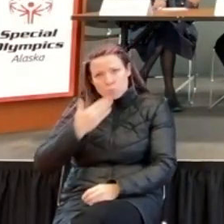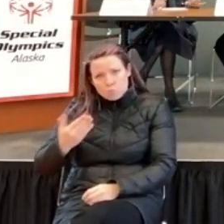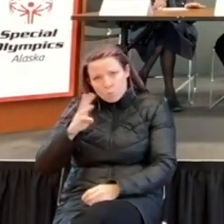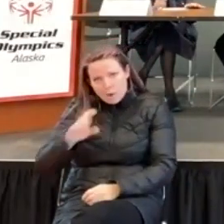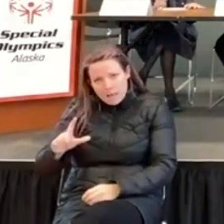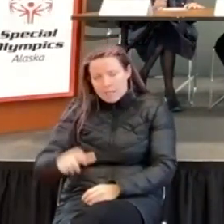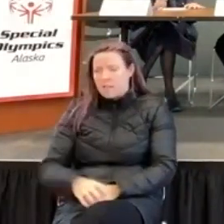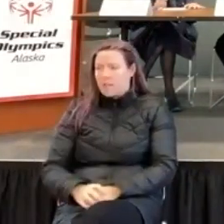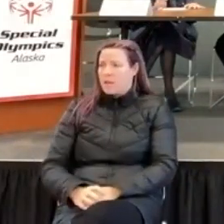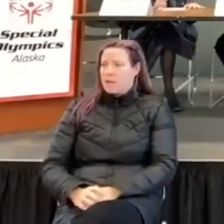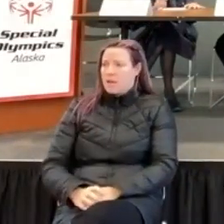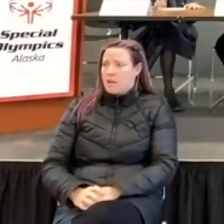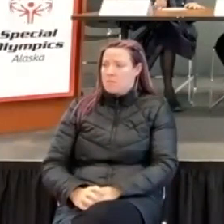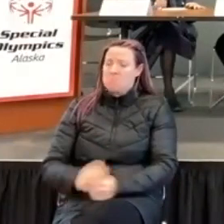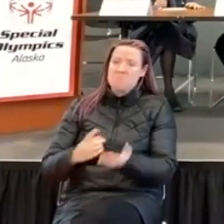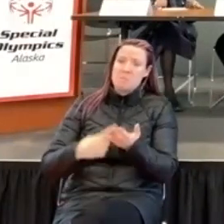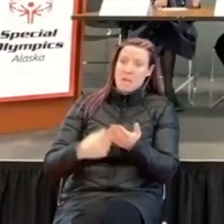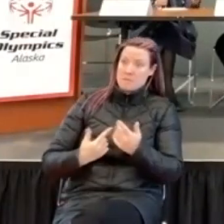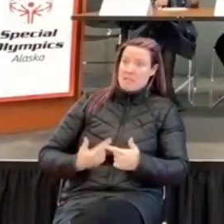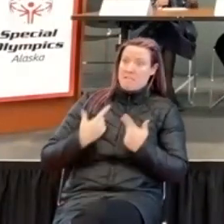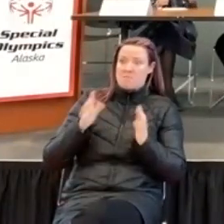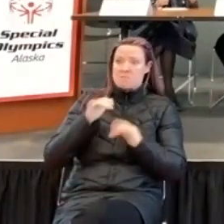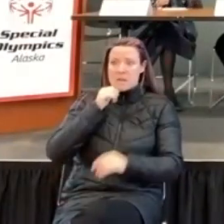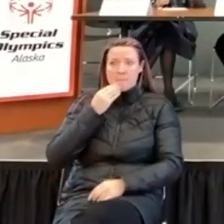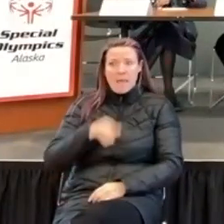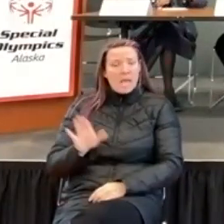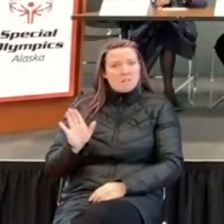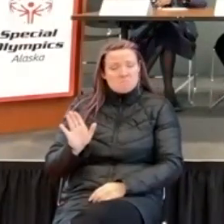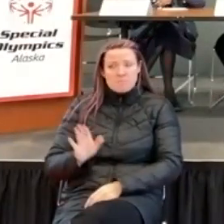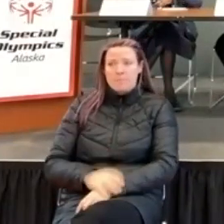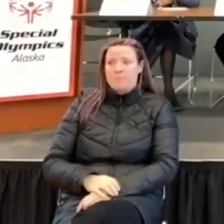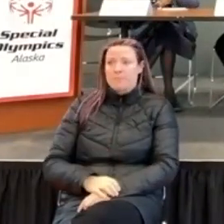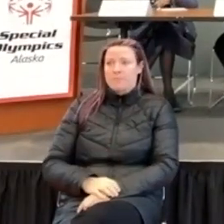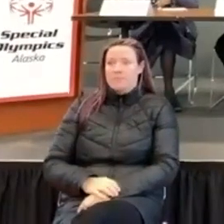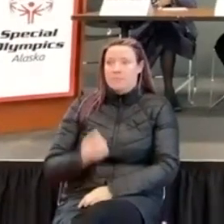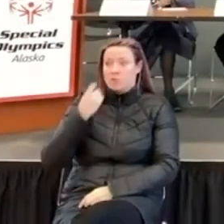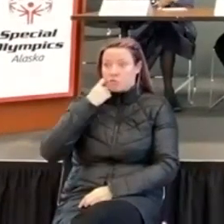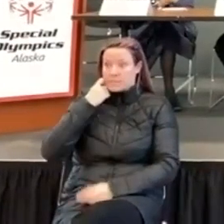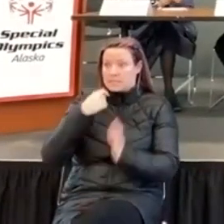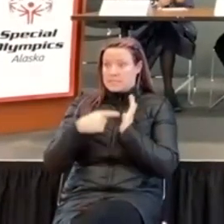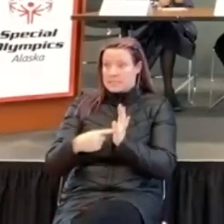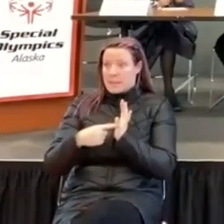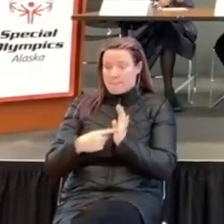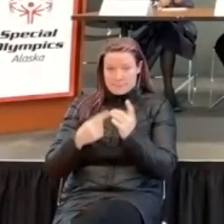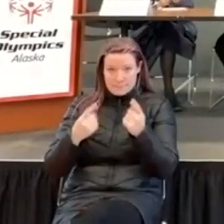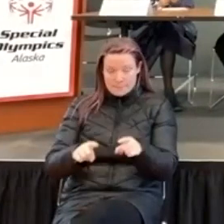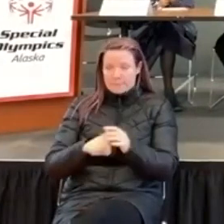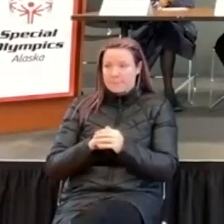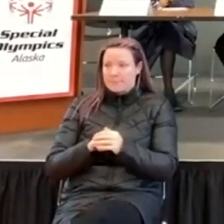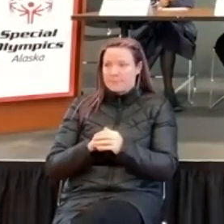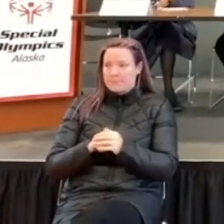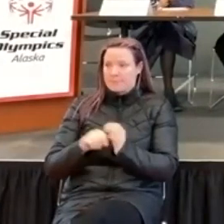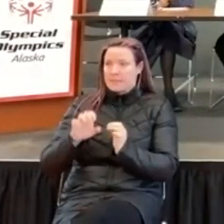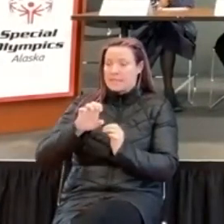They're not really that bad. The most recent example I had is I flew back from the